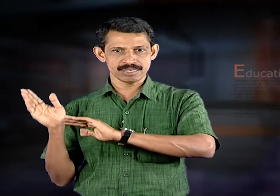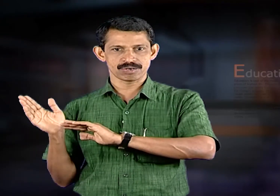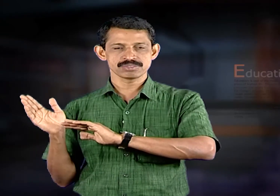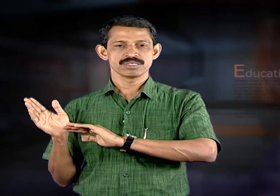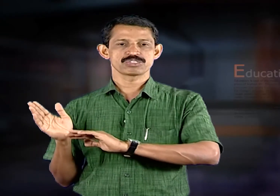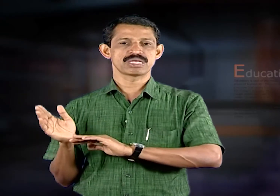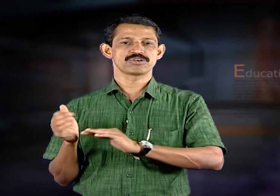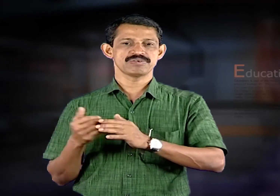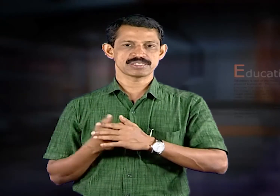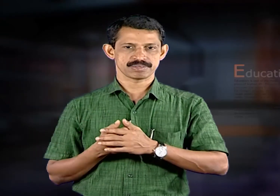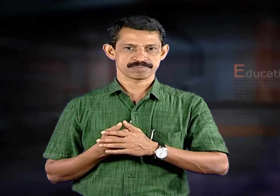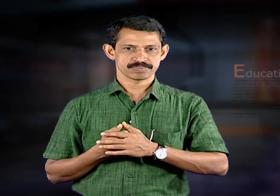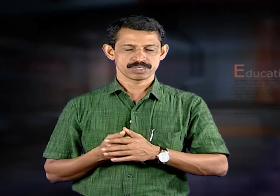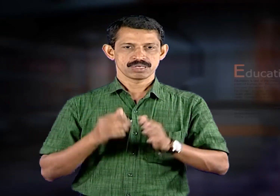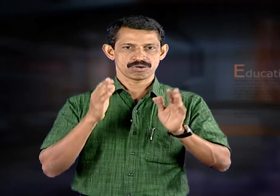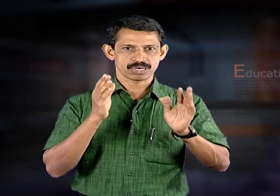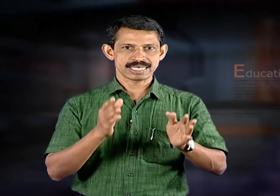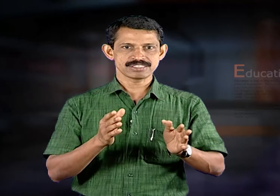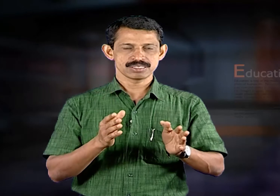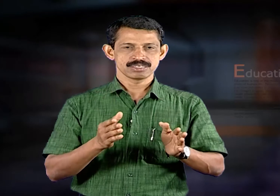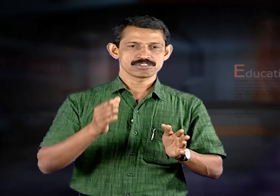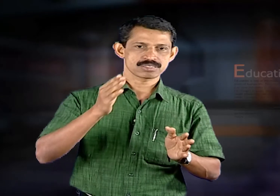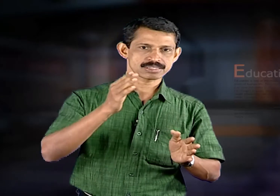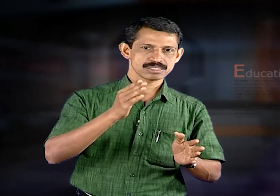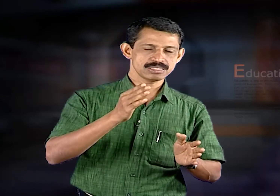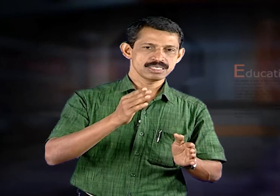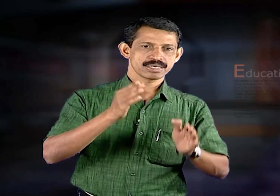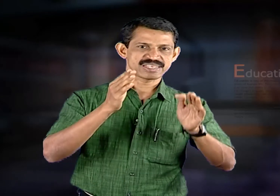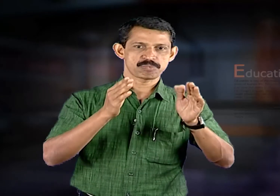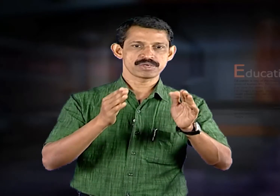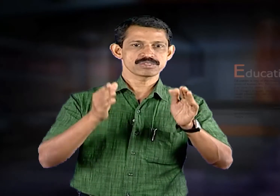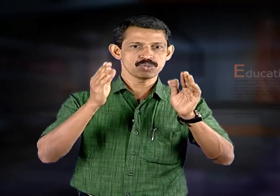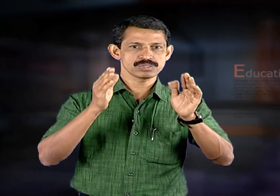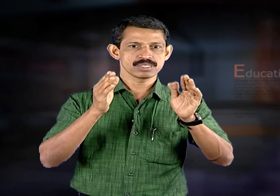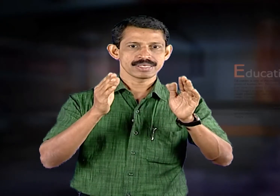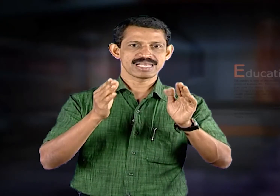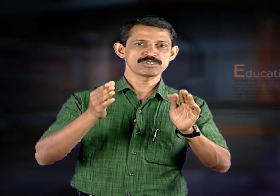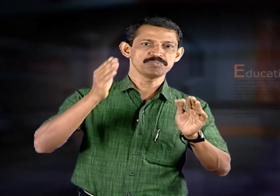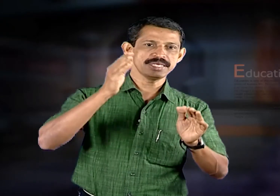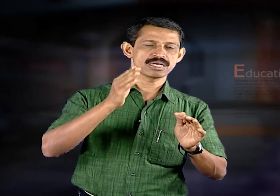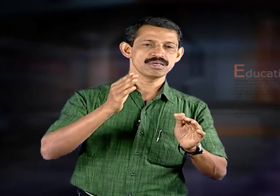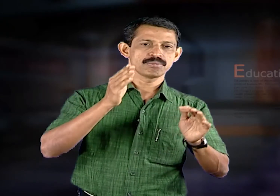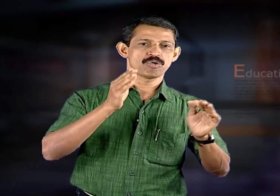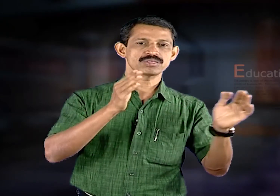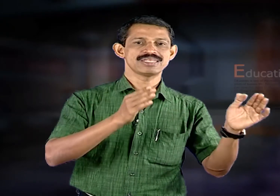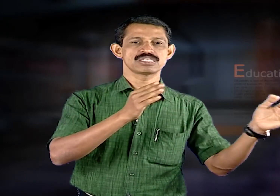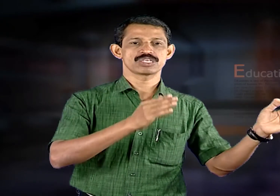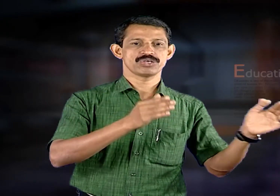on student motivation. Organized, structured correspondence schools came into being more than a century ago.